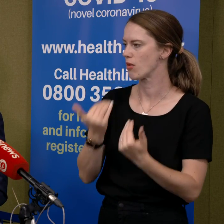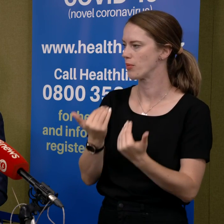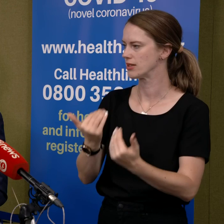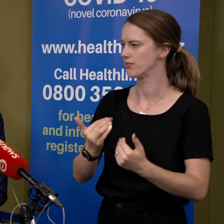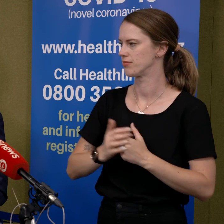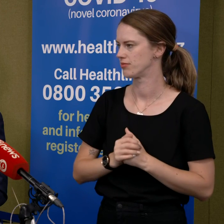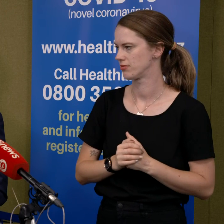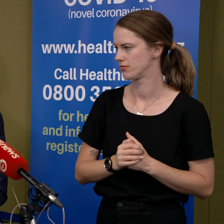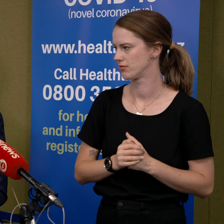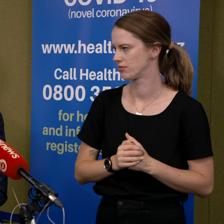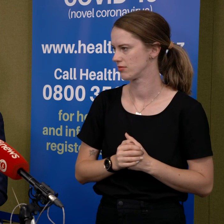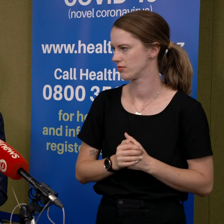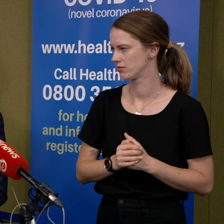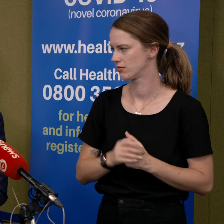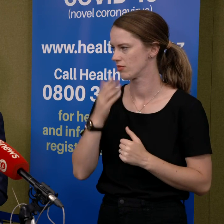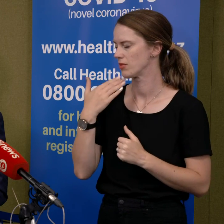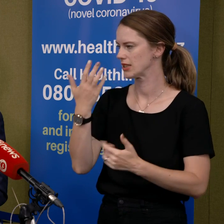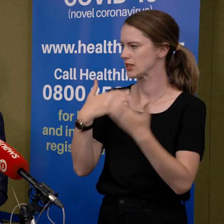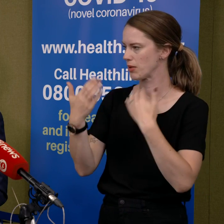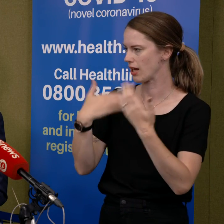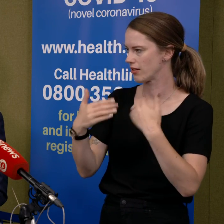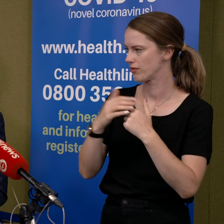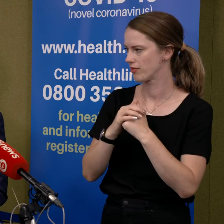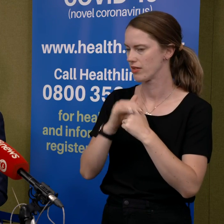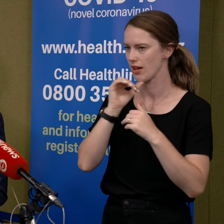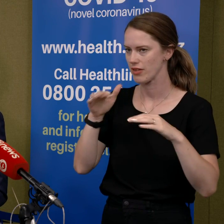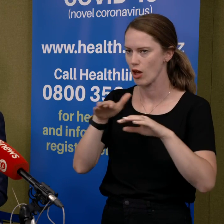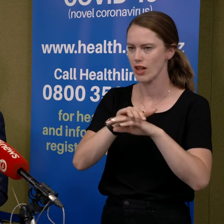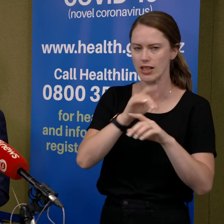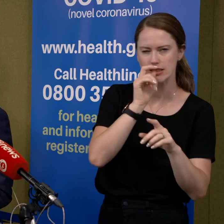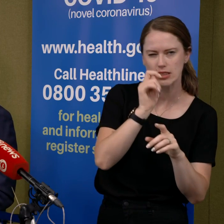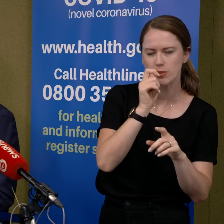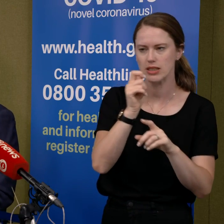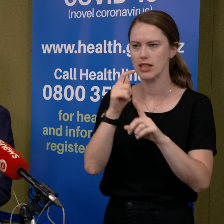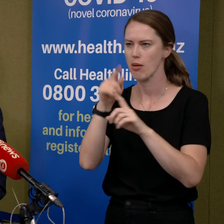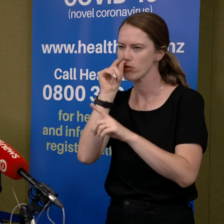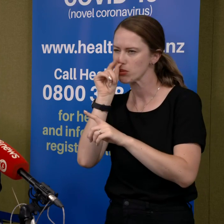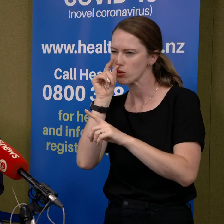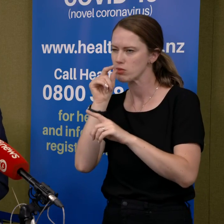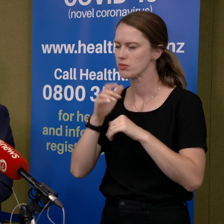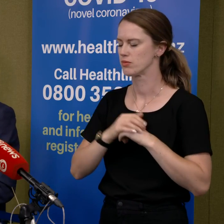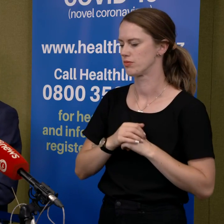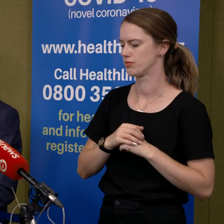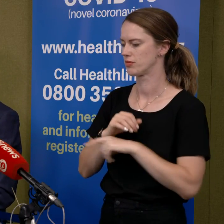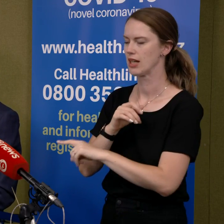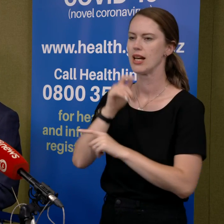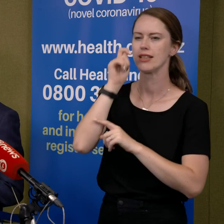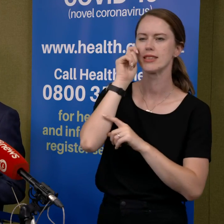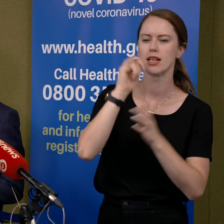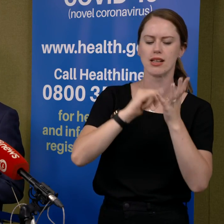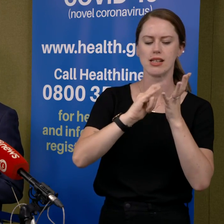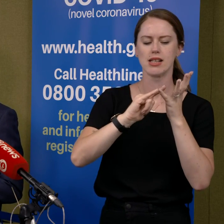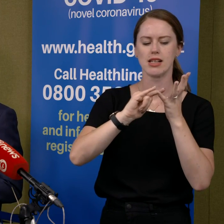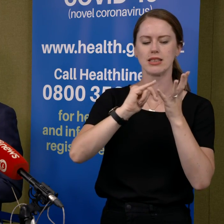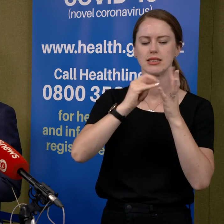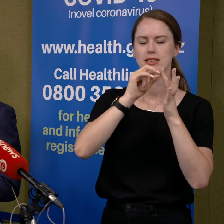but can you just break those down and explain how and if they overlap? Sure. So a suspected case is